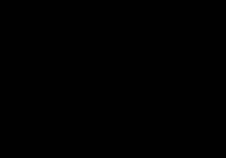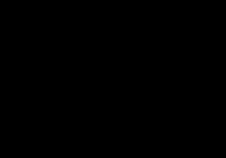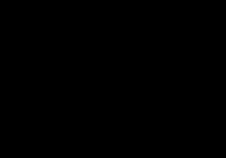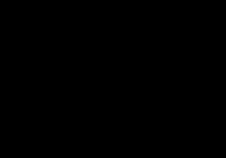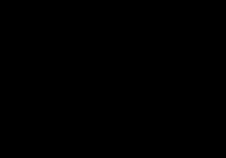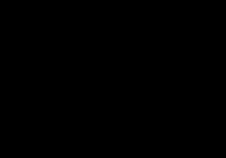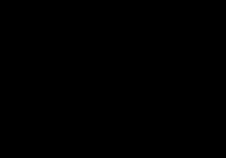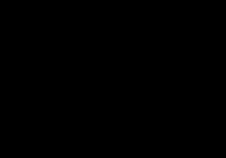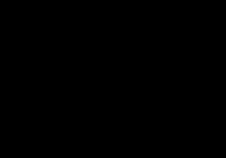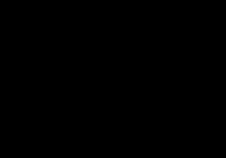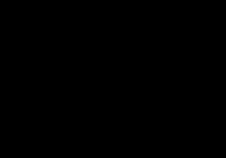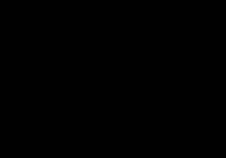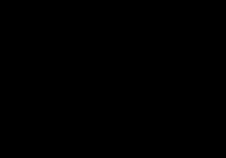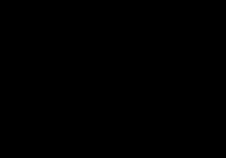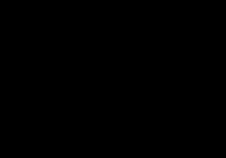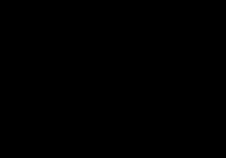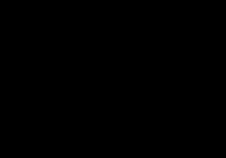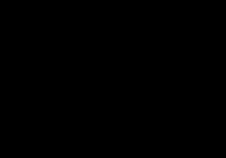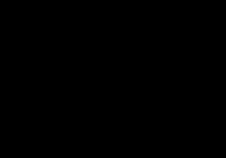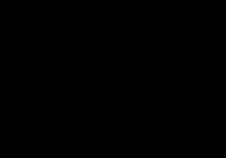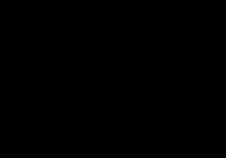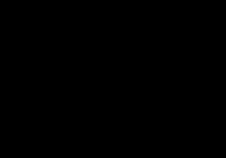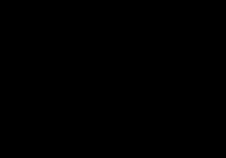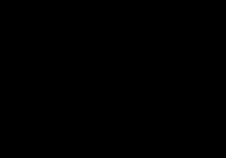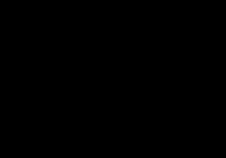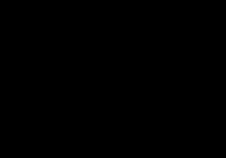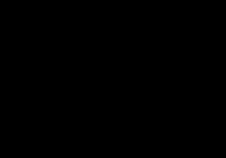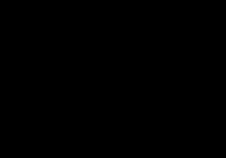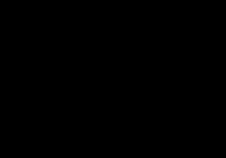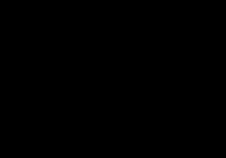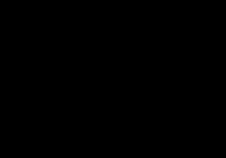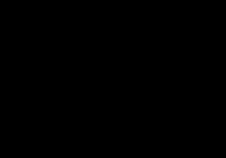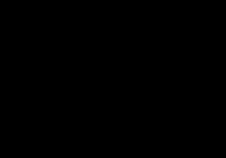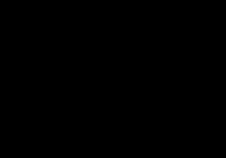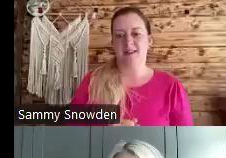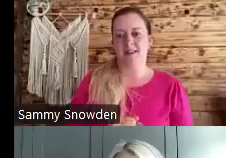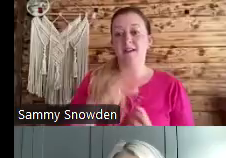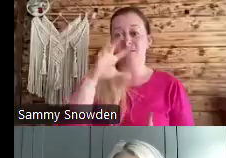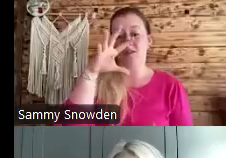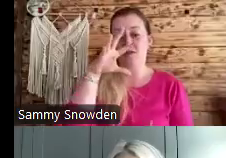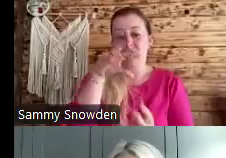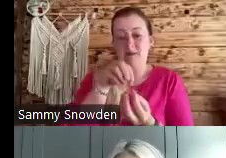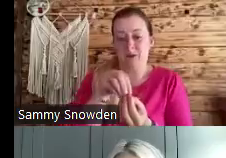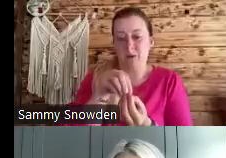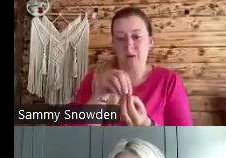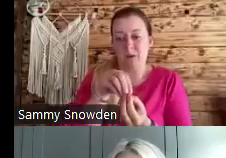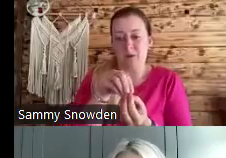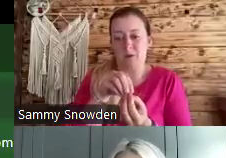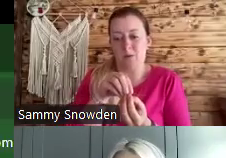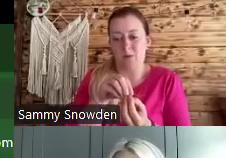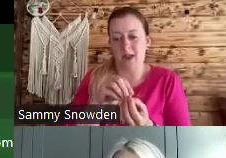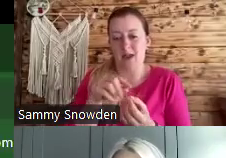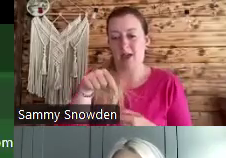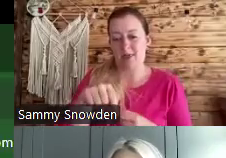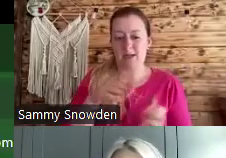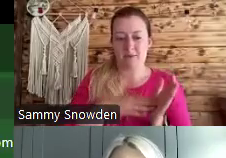and I'm going to share the screen now and just sort of review all the things that doTERRA have got on for us this month, as well as talk about some of the